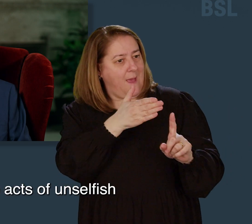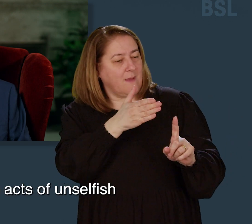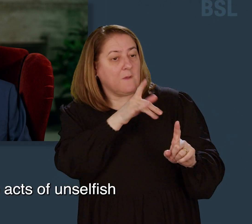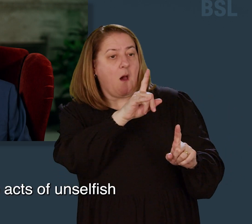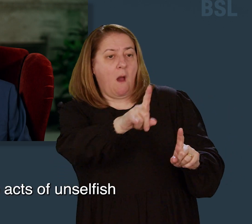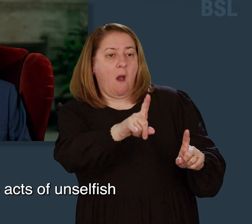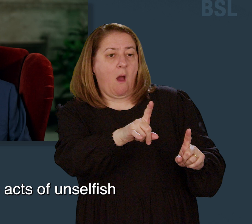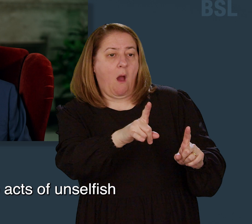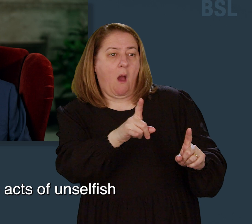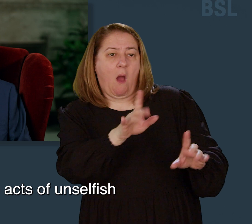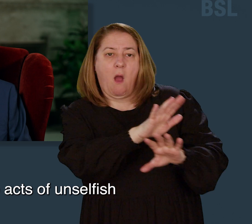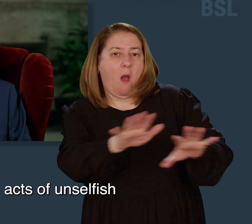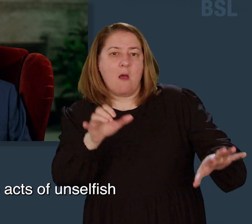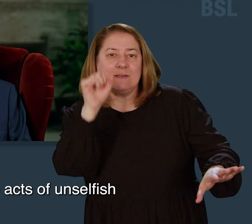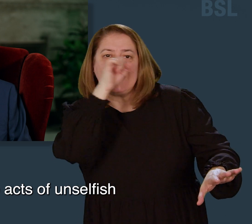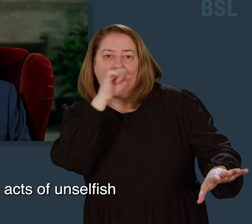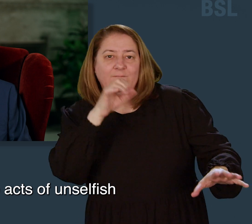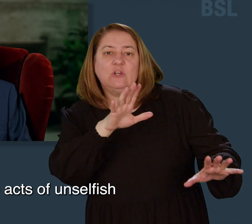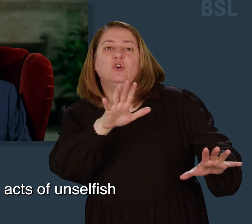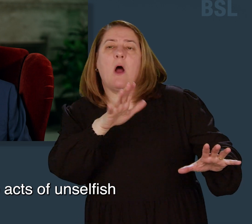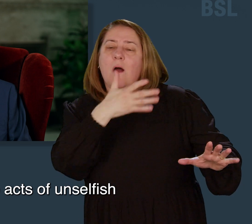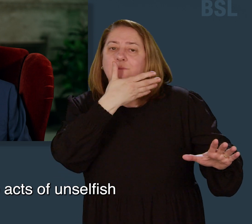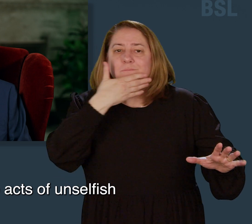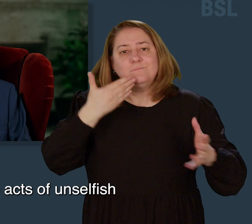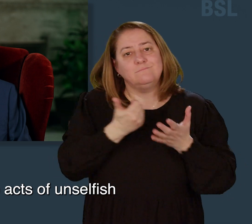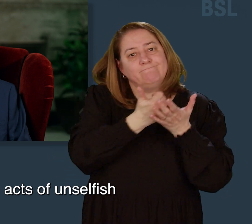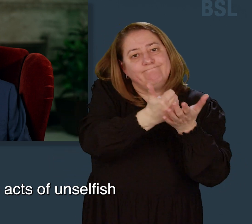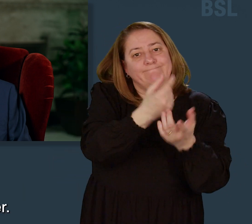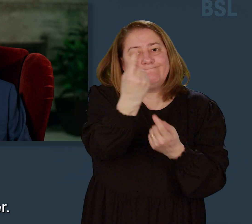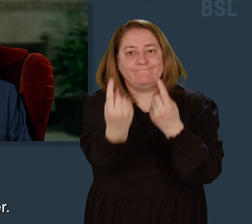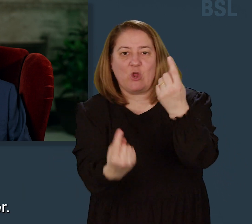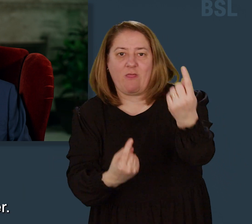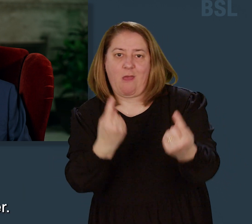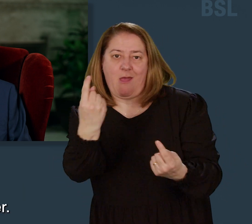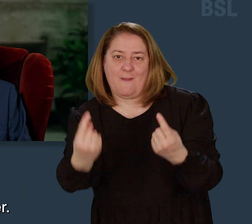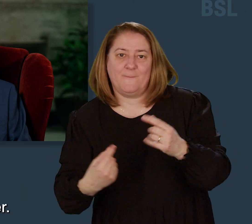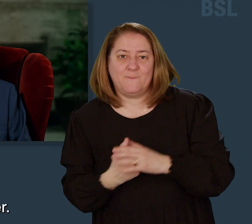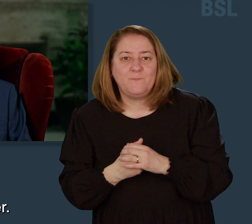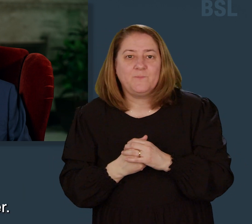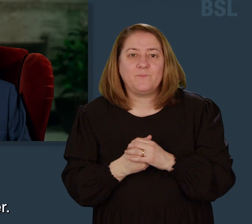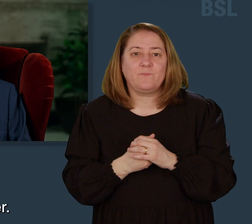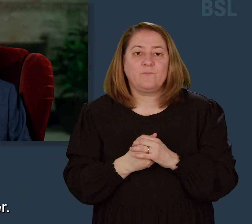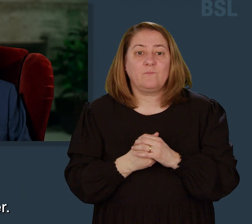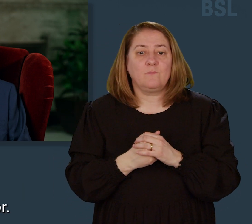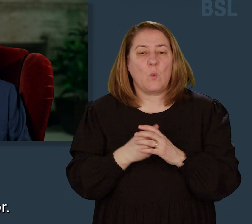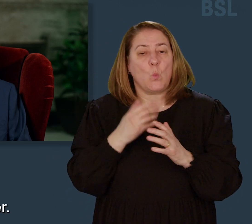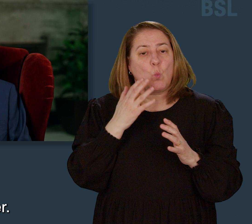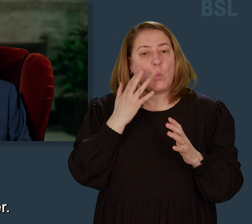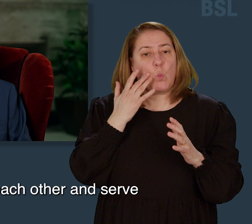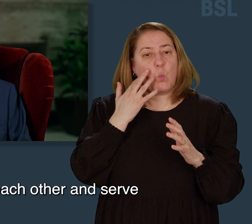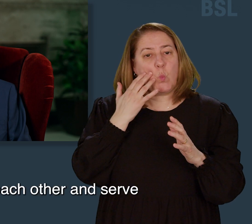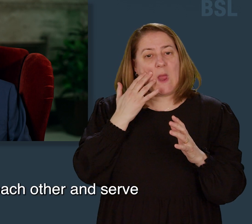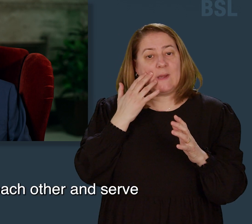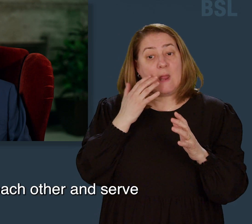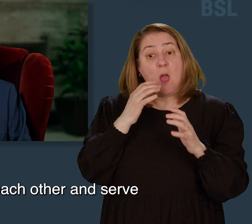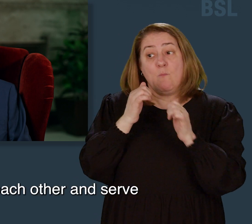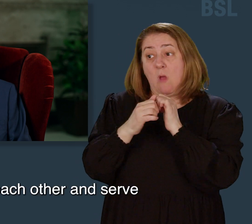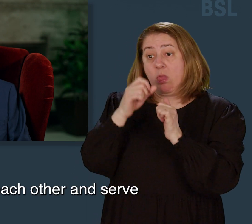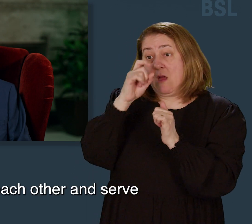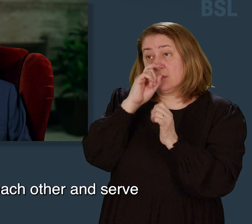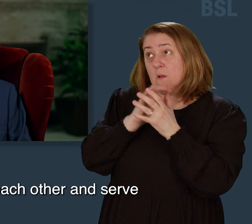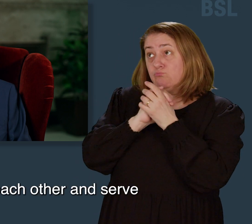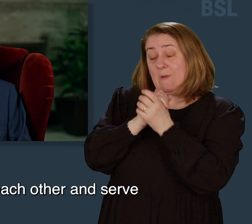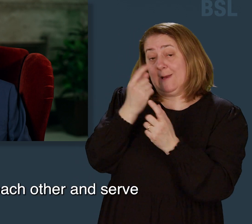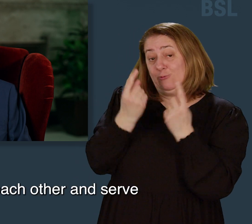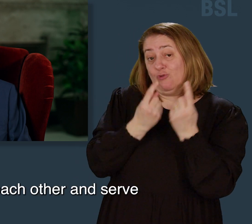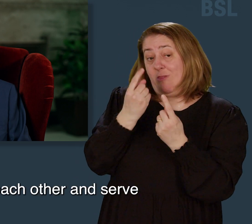recognize acts of unselfish service, especially to one another. When siblings